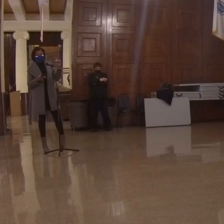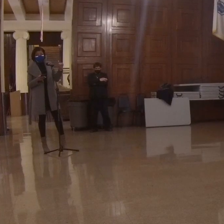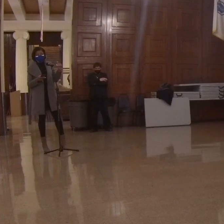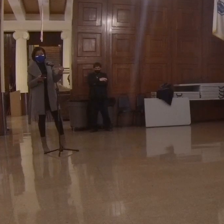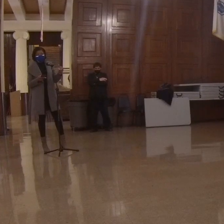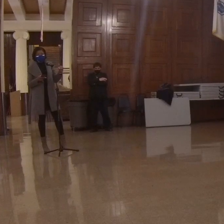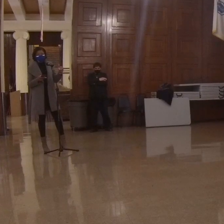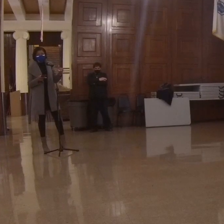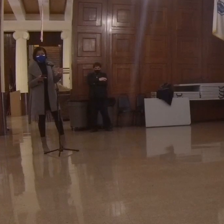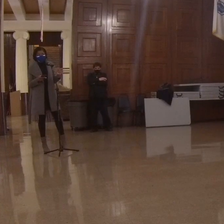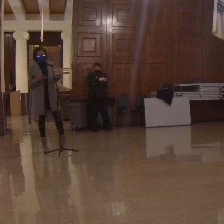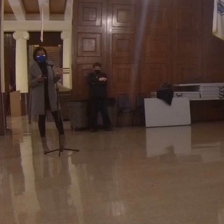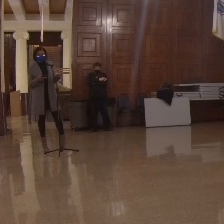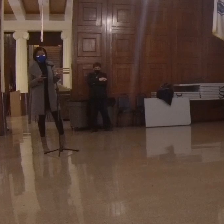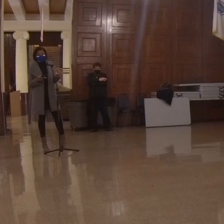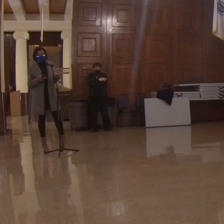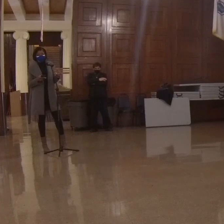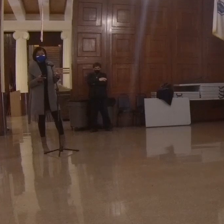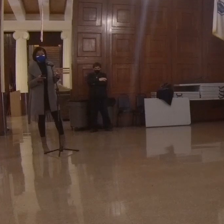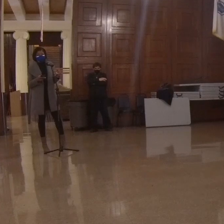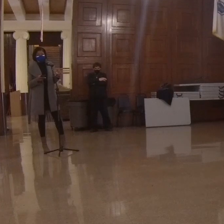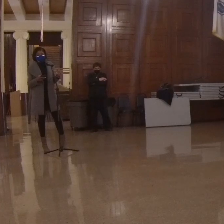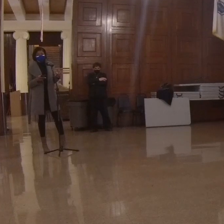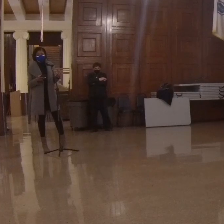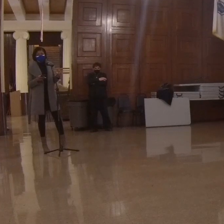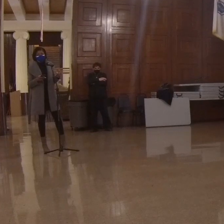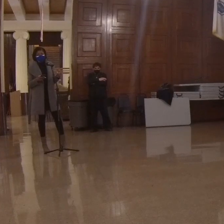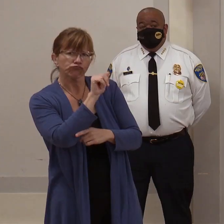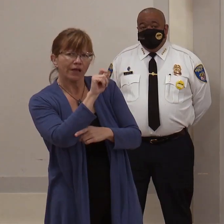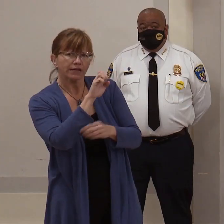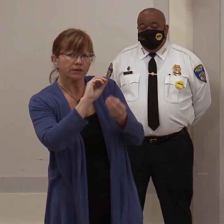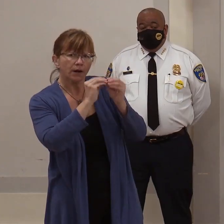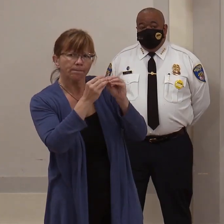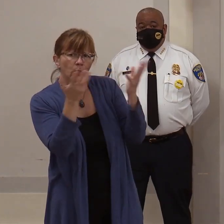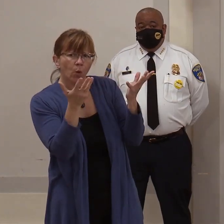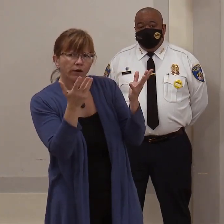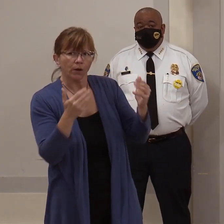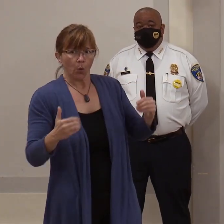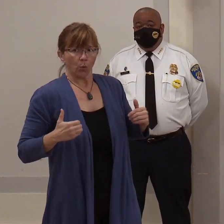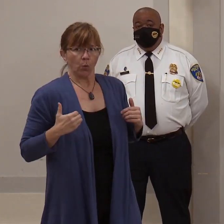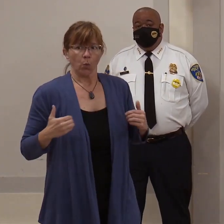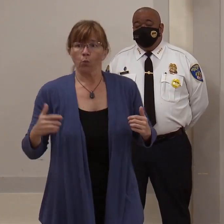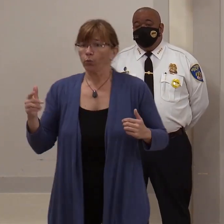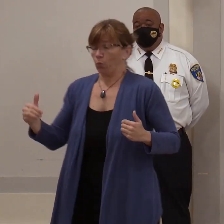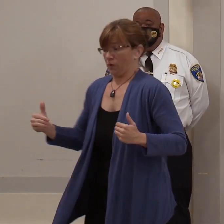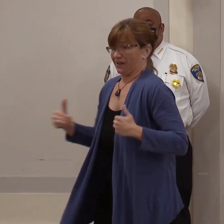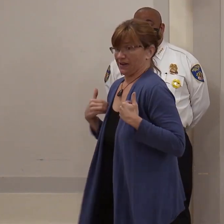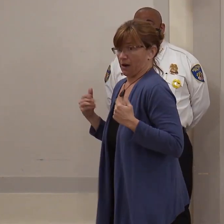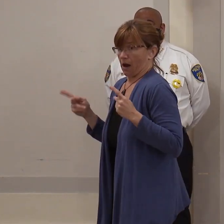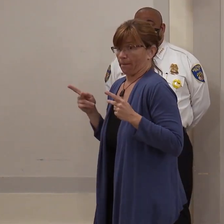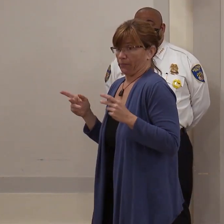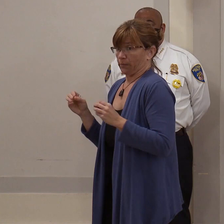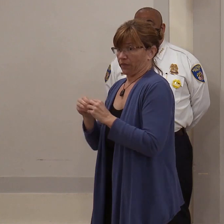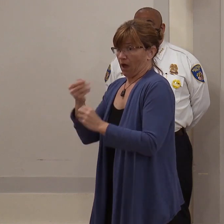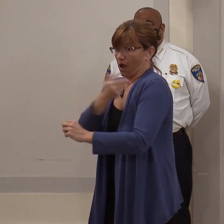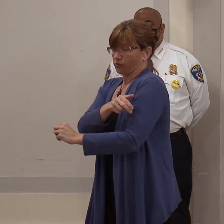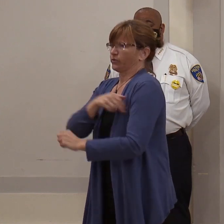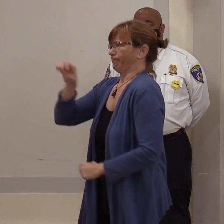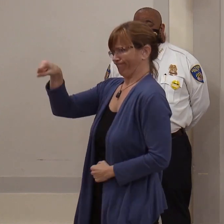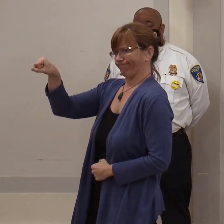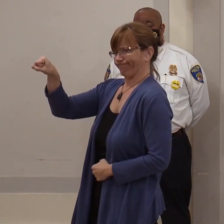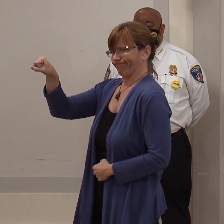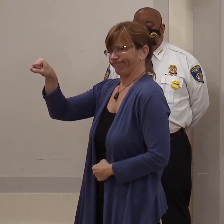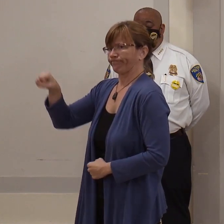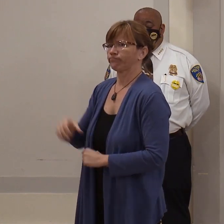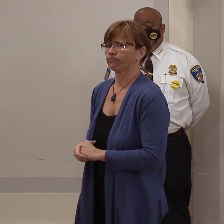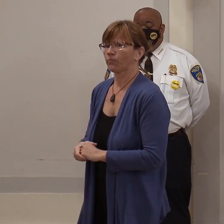younger people being hospitalized as well? We are, and I think that's also an important point to make, right? In the beginning of the pandemic, there was so much